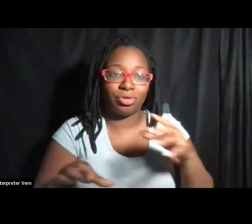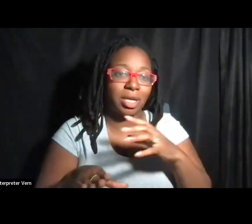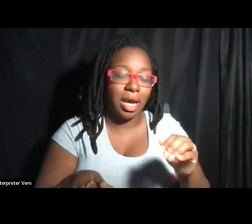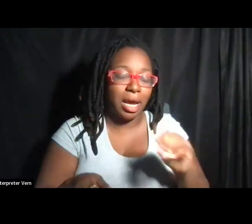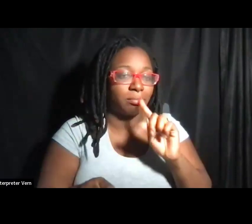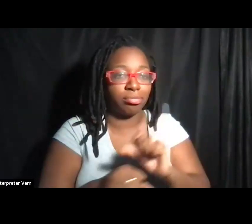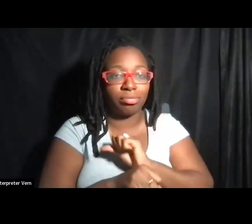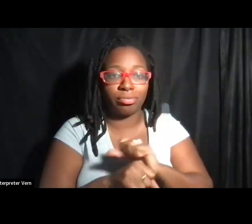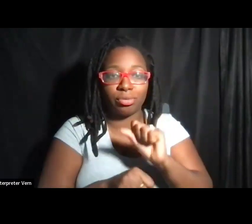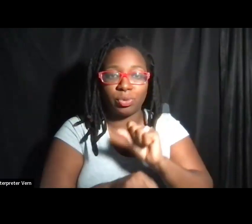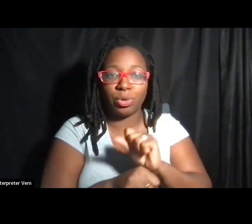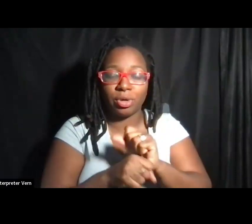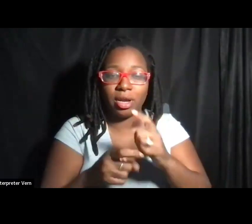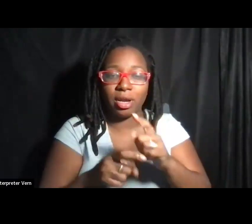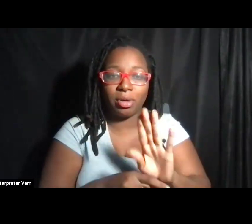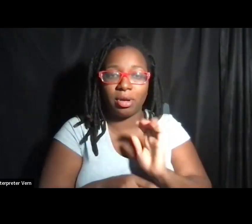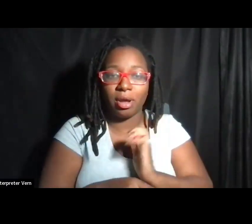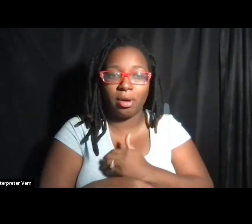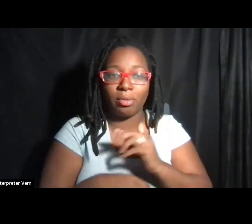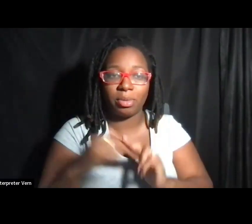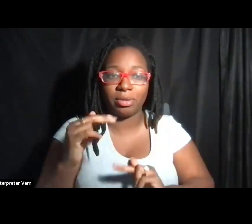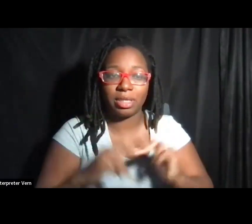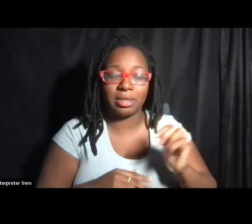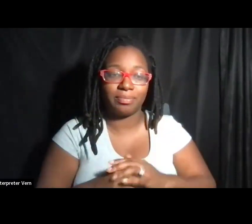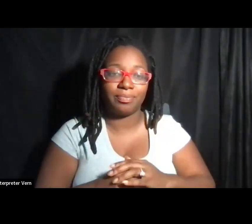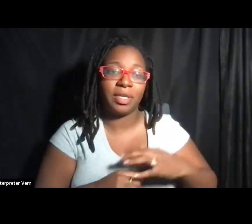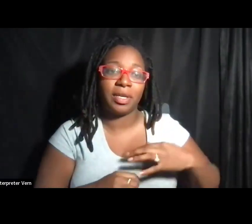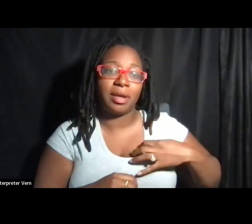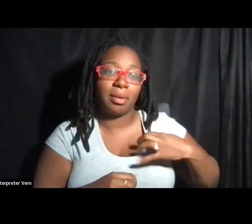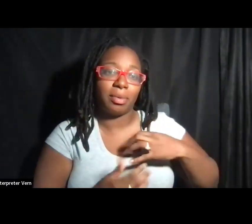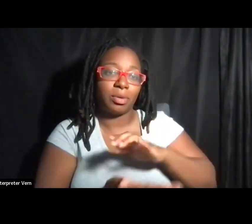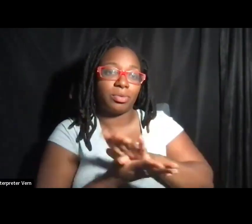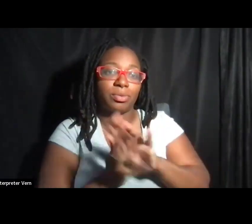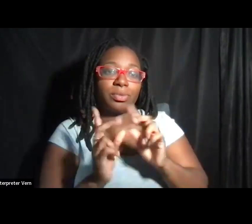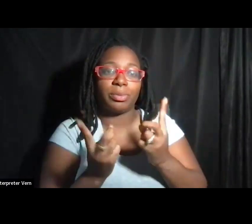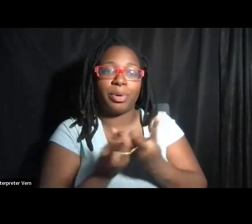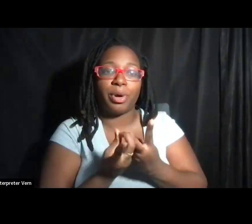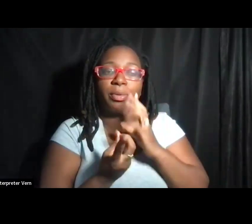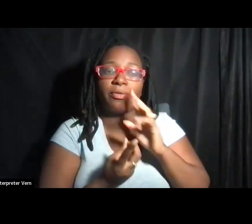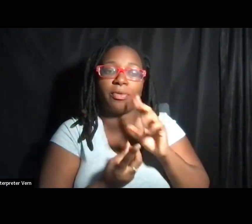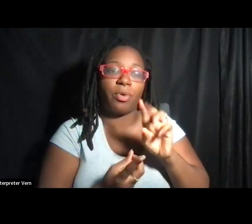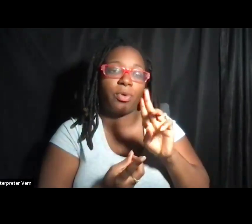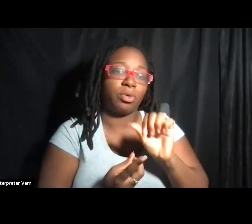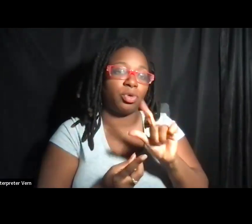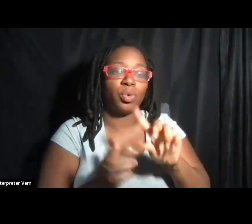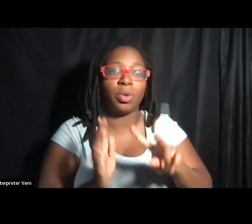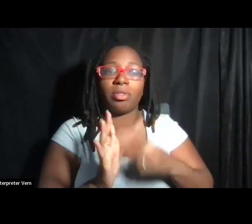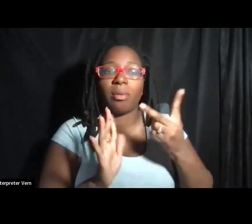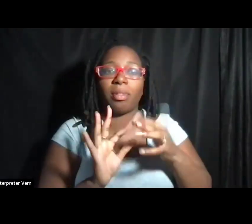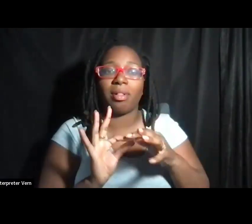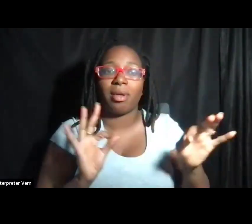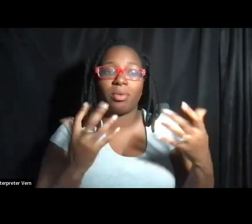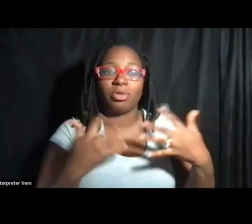a trailblazer in the state and in the nation, and we couldn't be more proud of how your kids are embracing this unique opportunity.